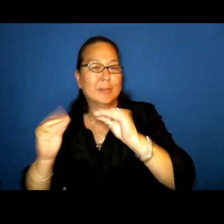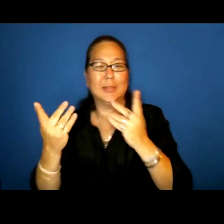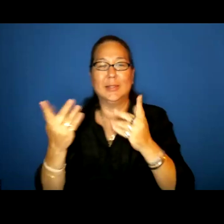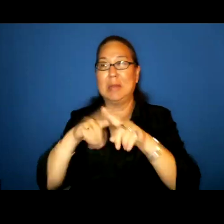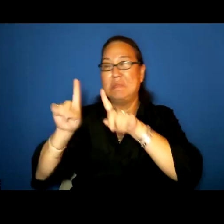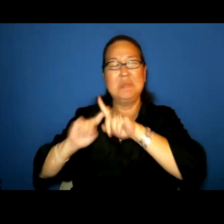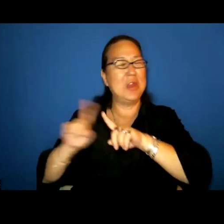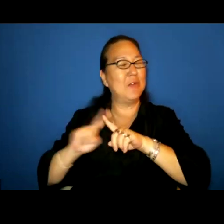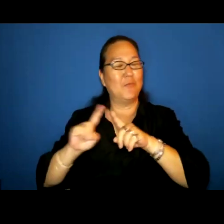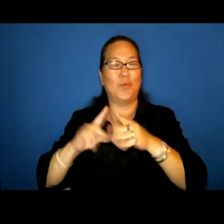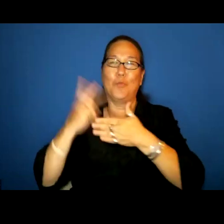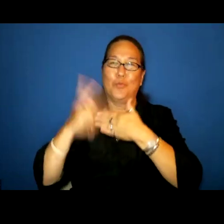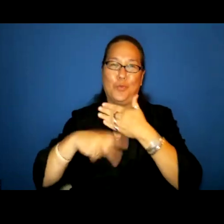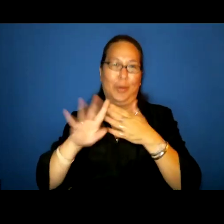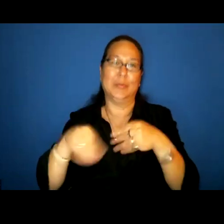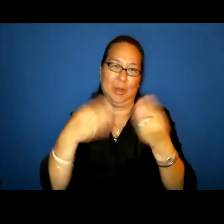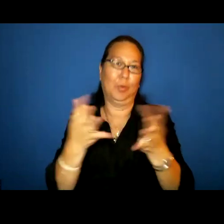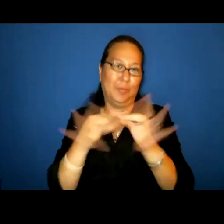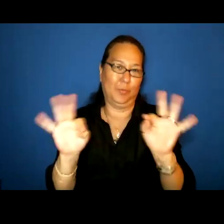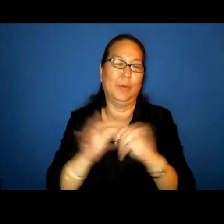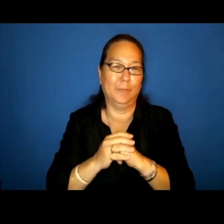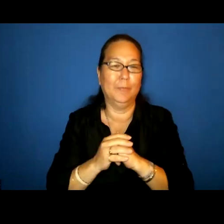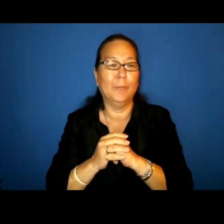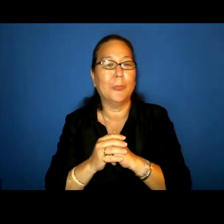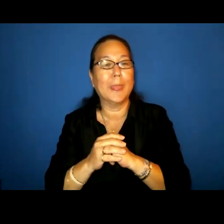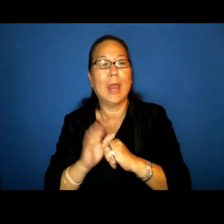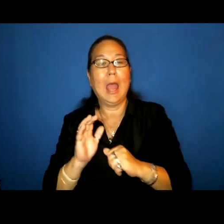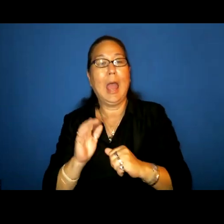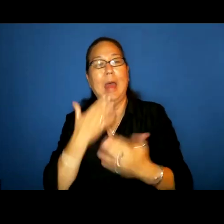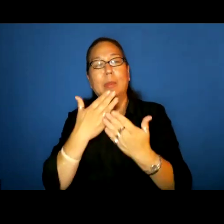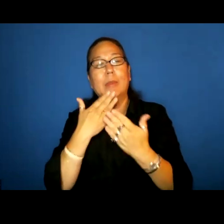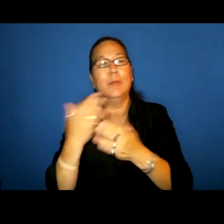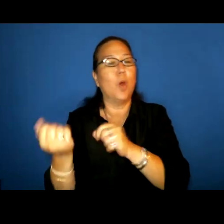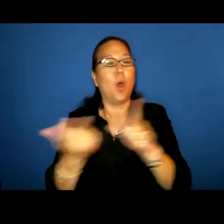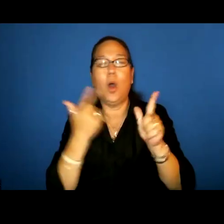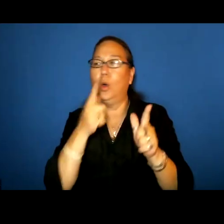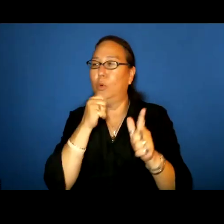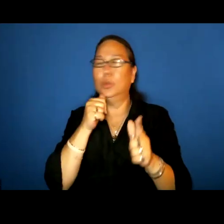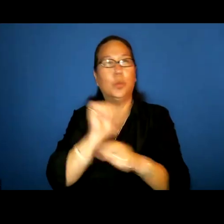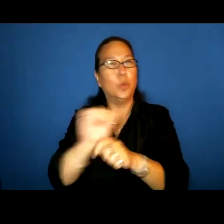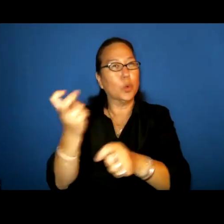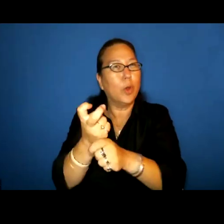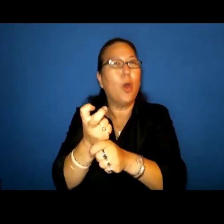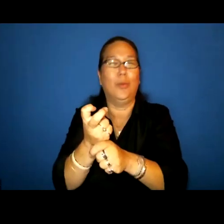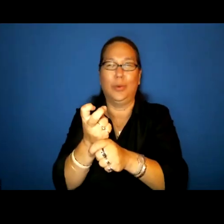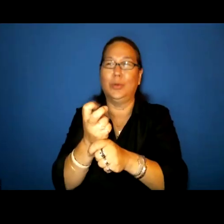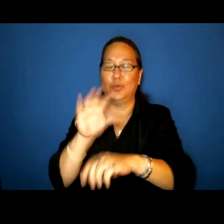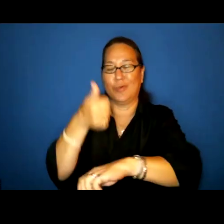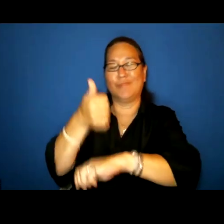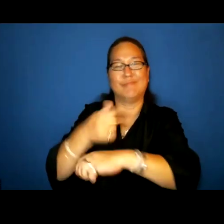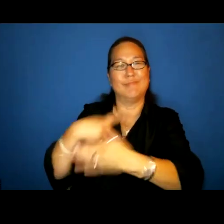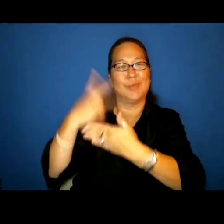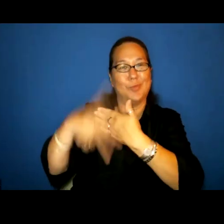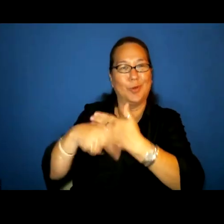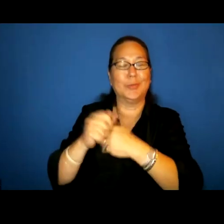to everyone who spent so much preparing for this moment, our educators and BPS staff members, our families and our students working hard